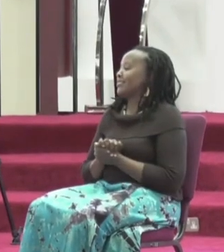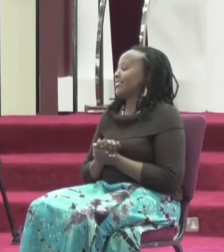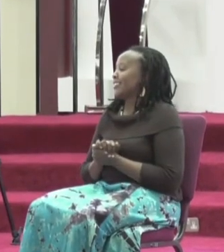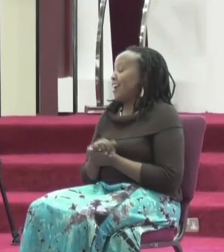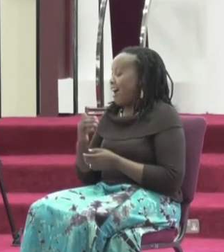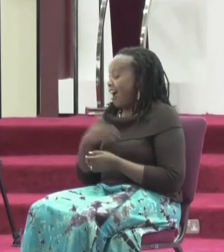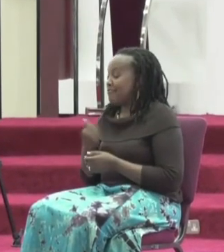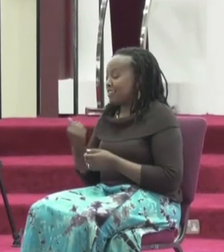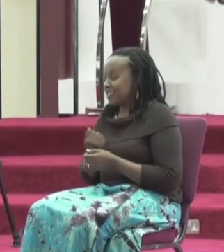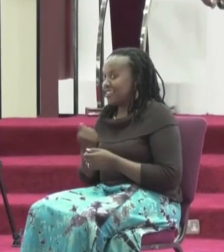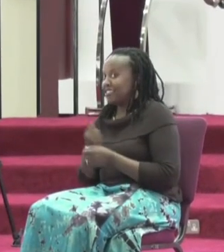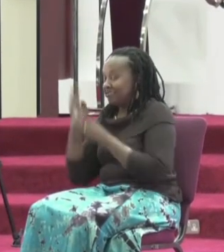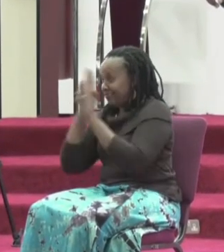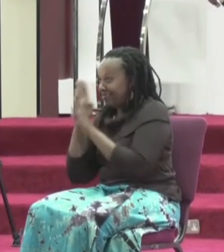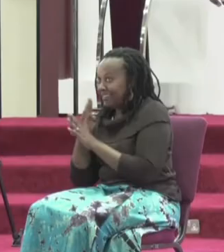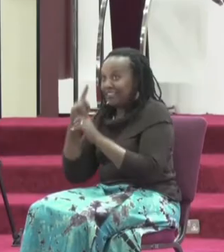kept in different parts of the city